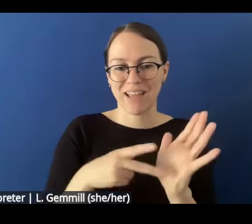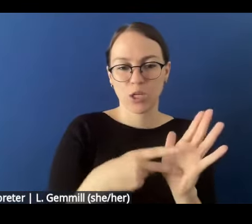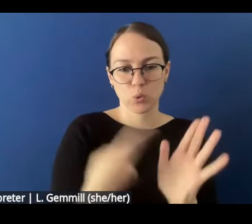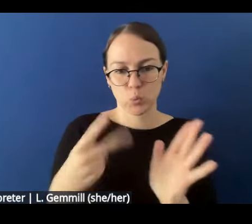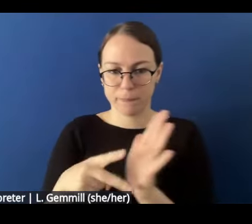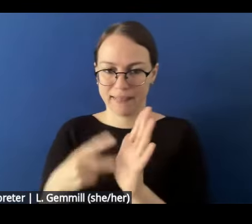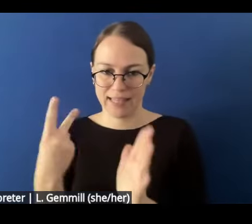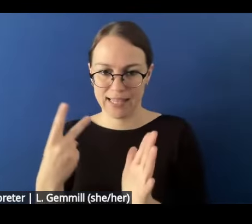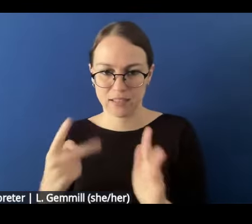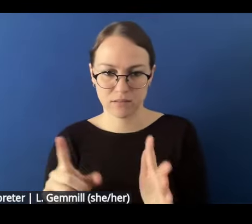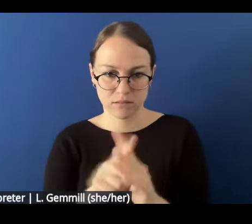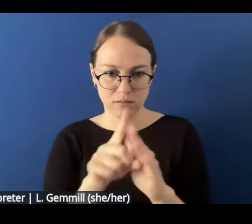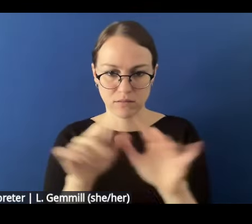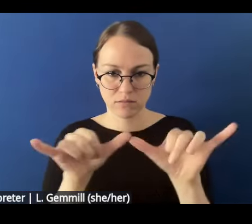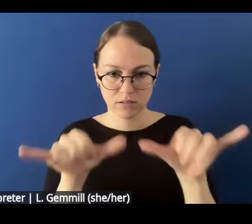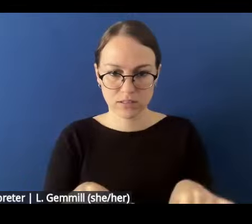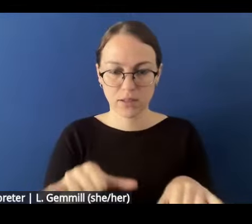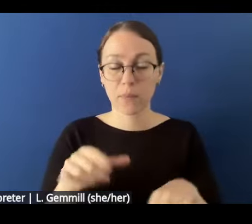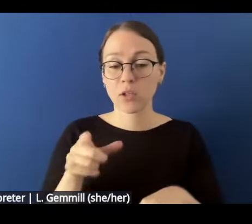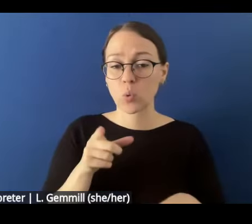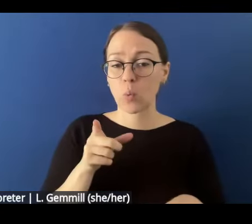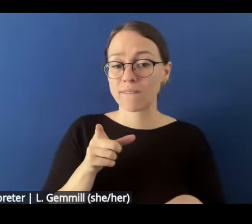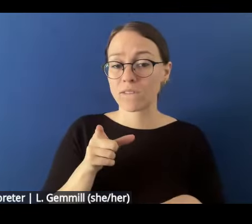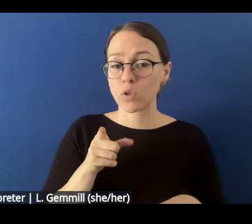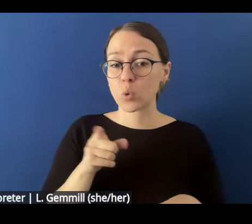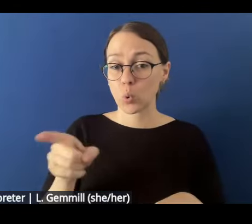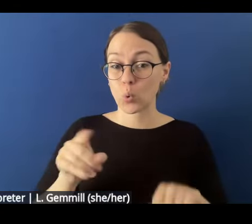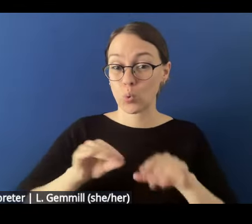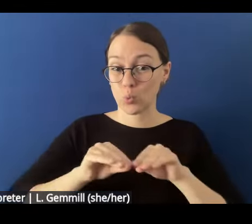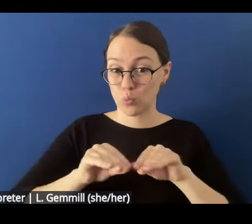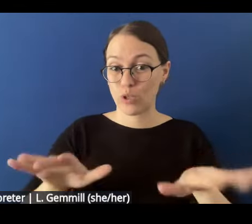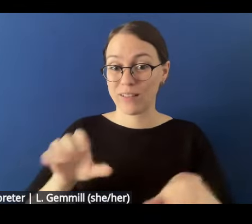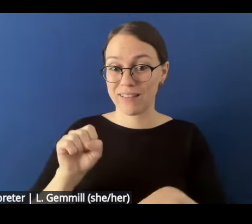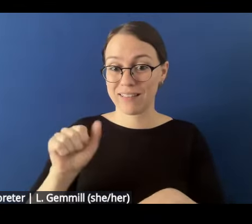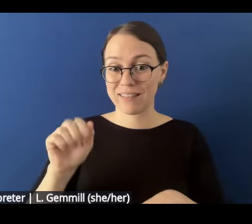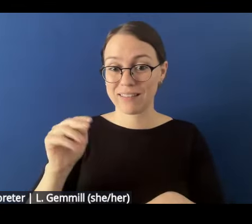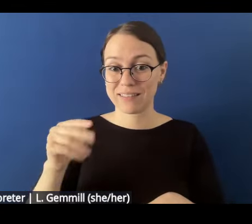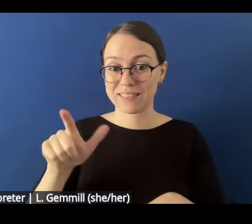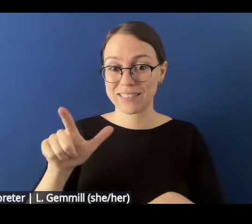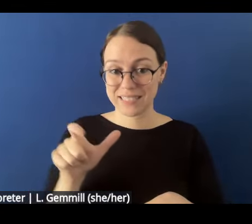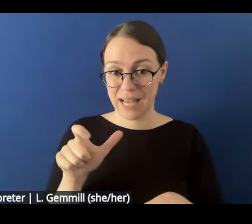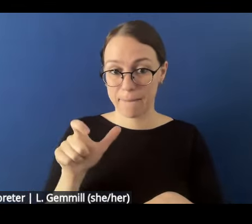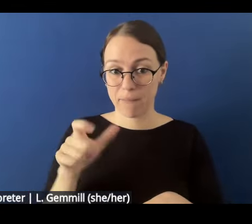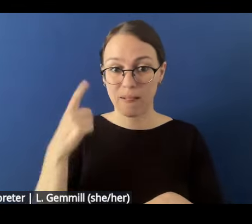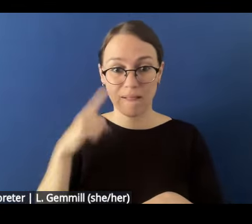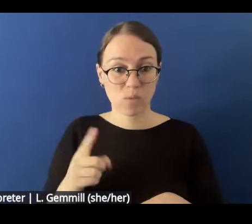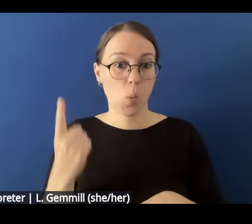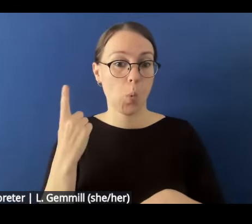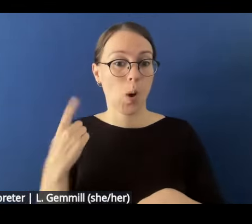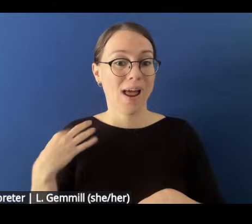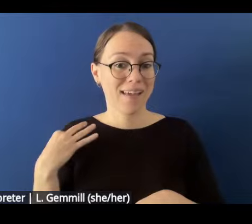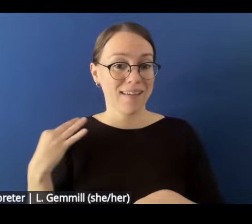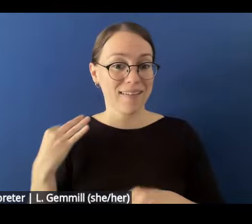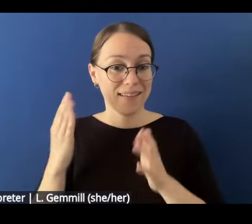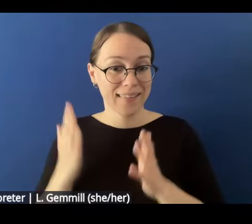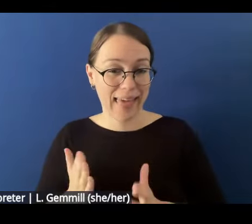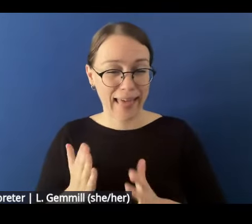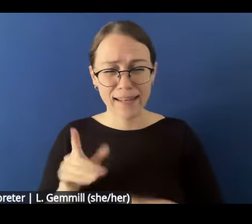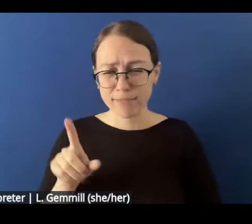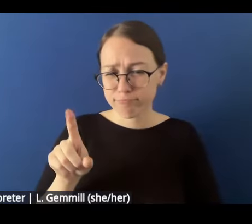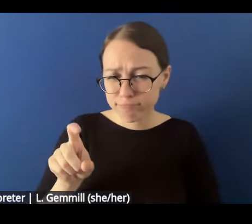so if you release the sample with regard to one candidate, are all of the